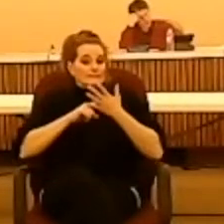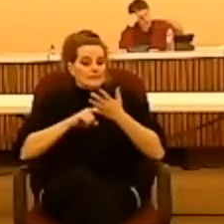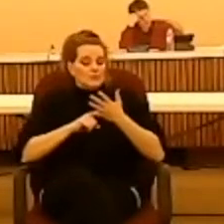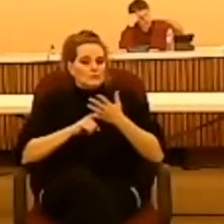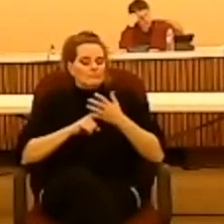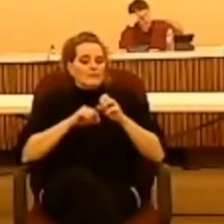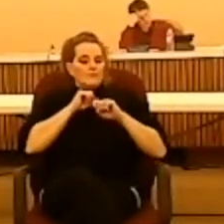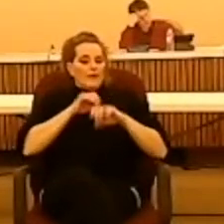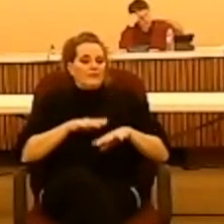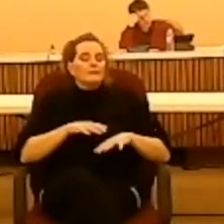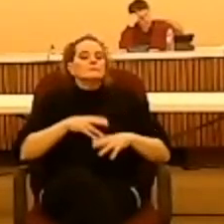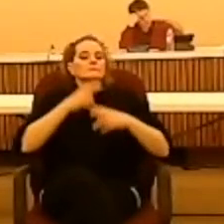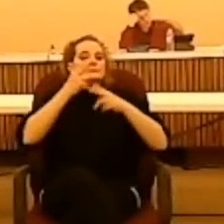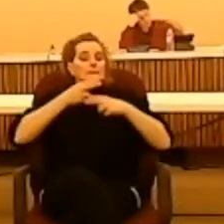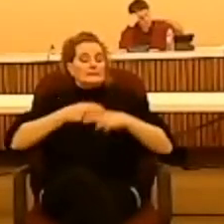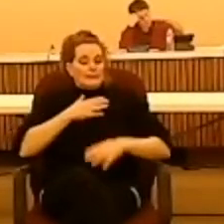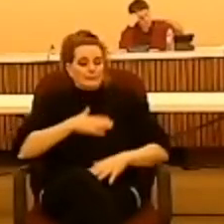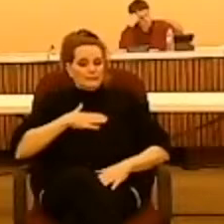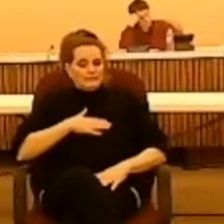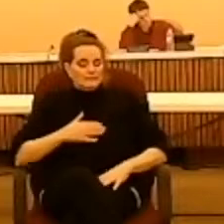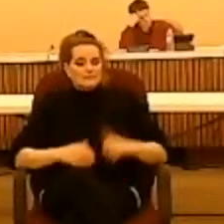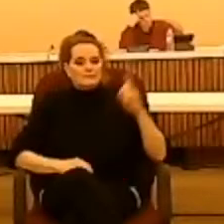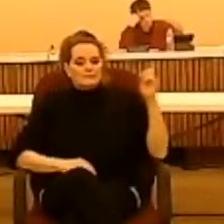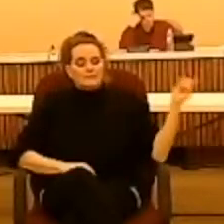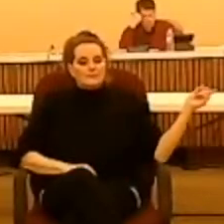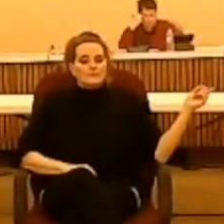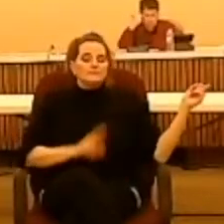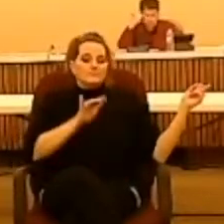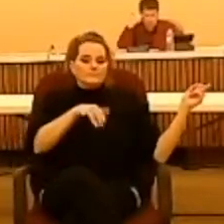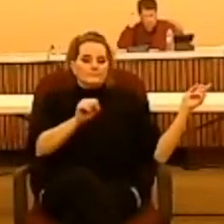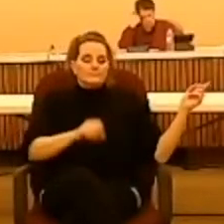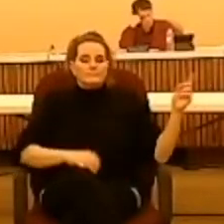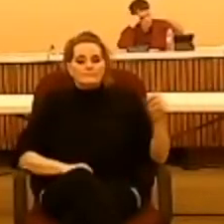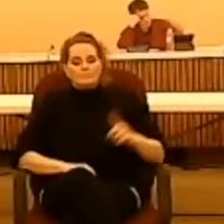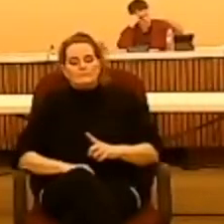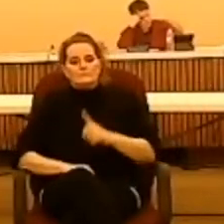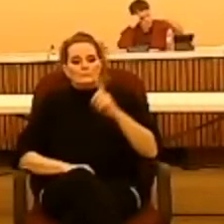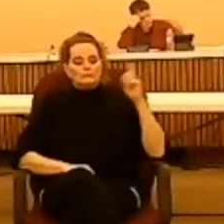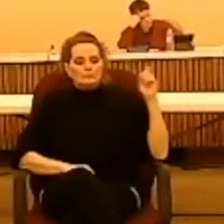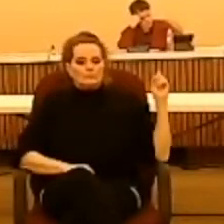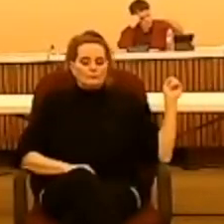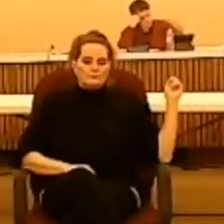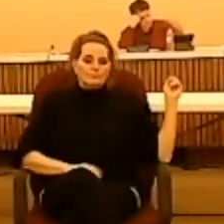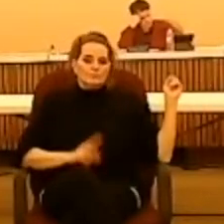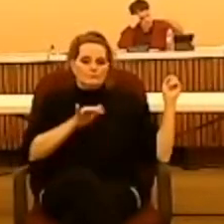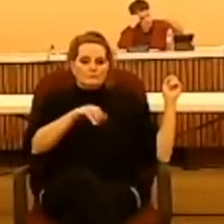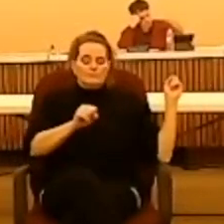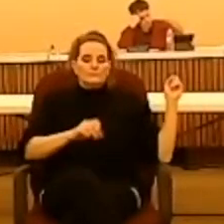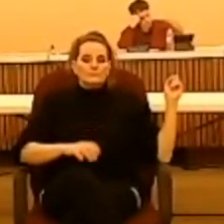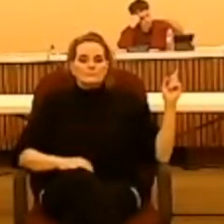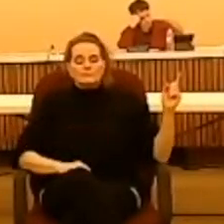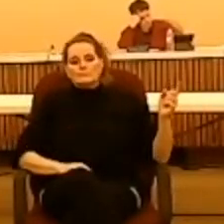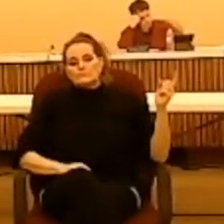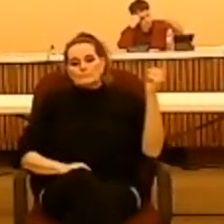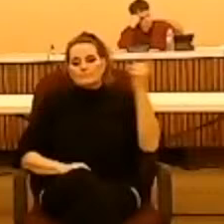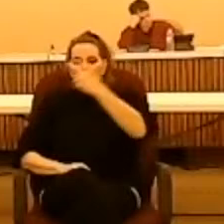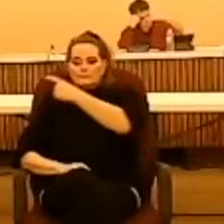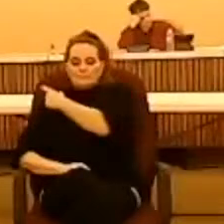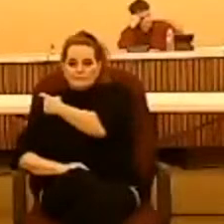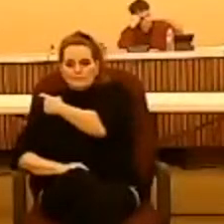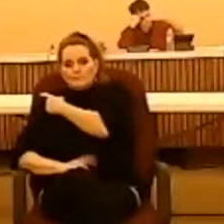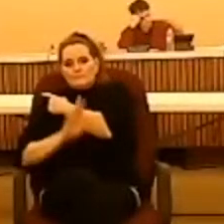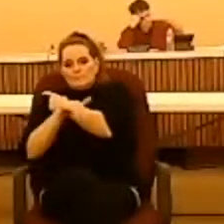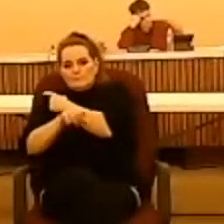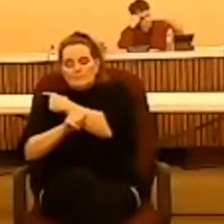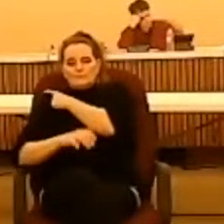Hearing none, please call the roll. Councilmember Barley, Aye. Councilmember Stafford, Aye. Councilmember